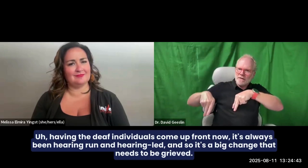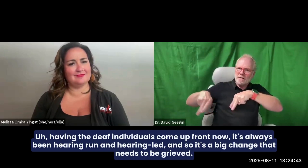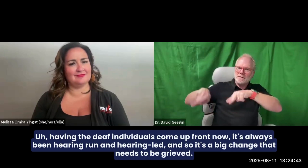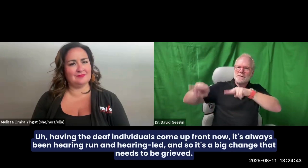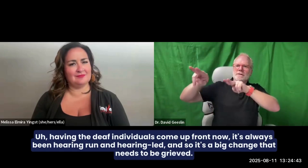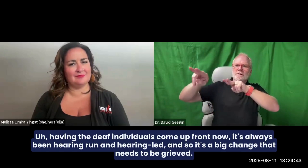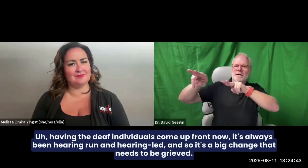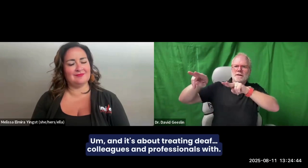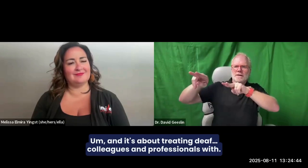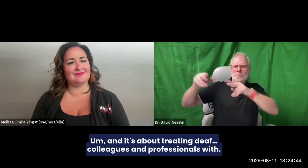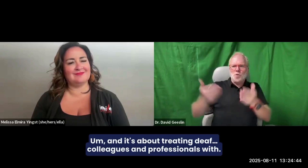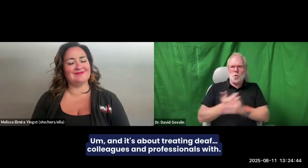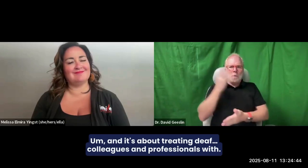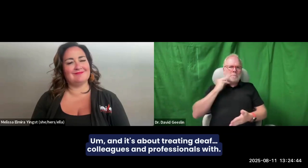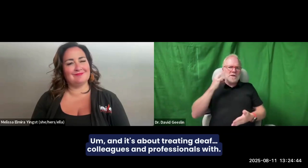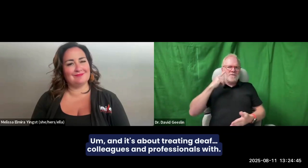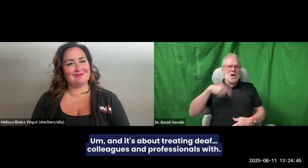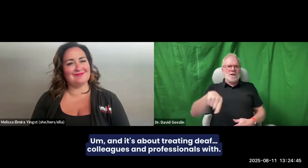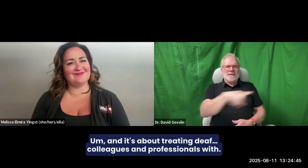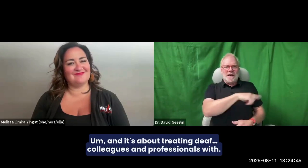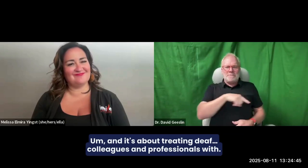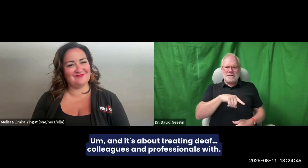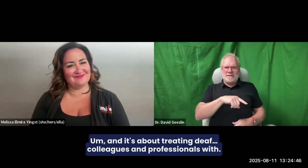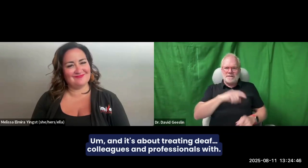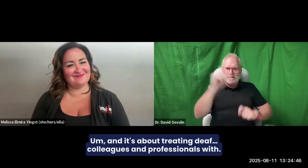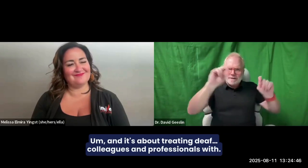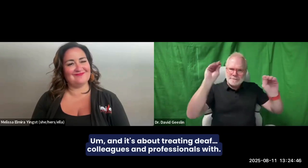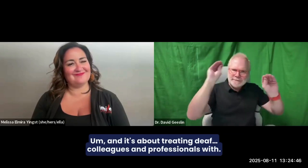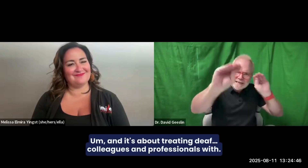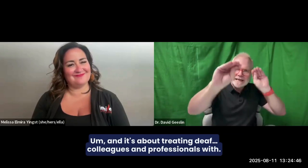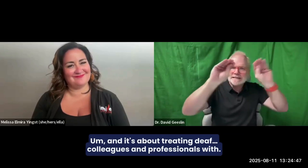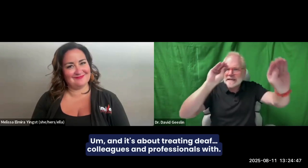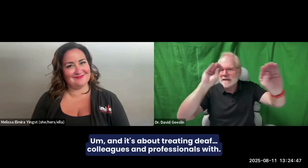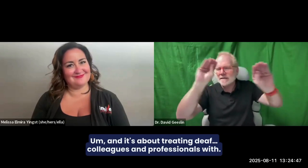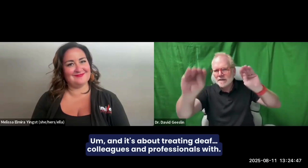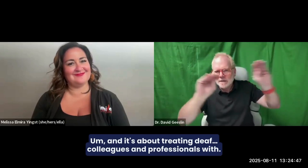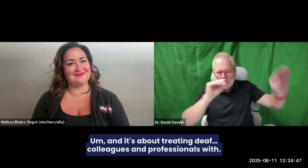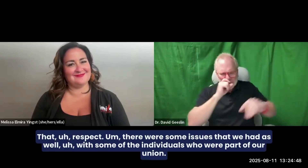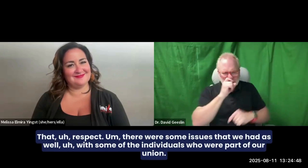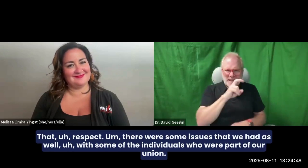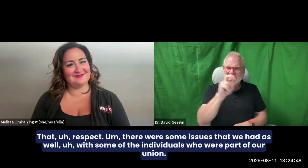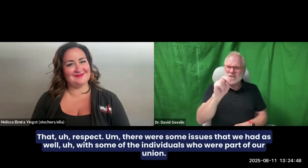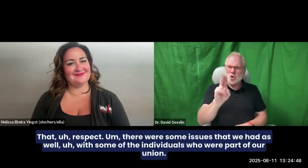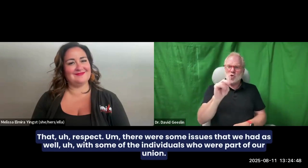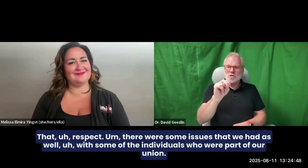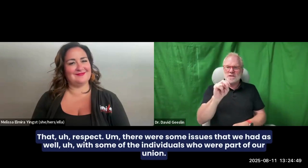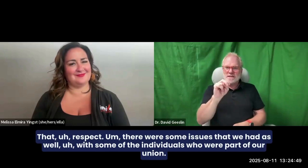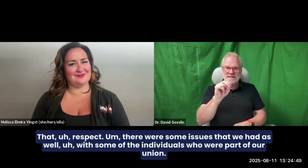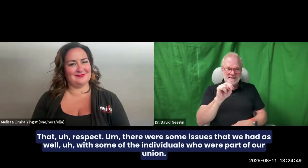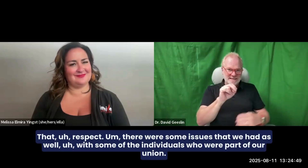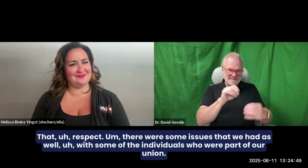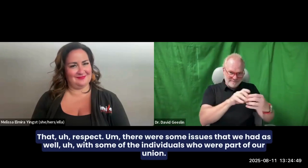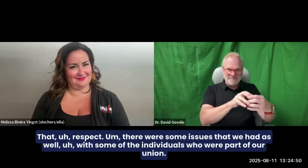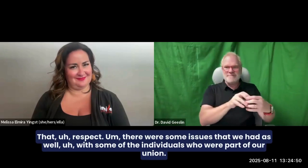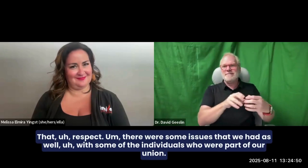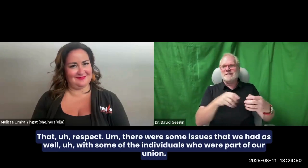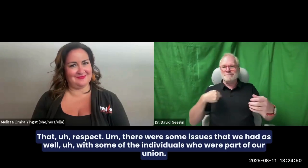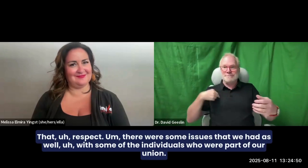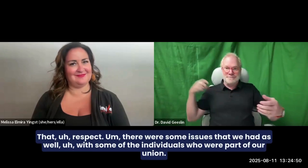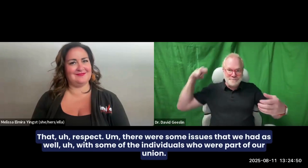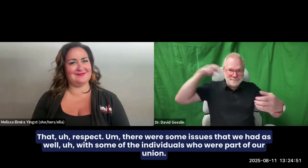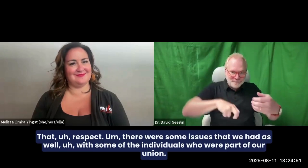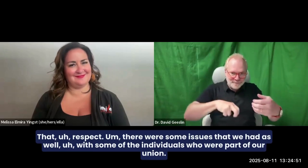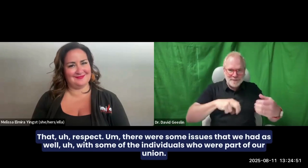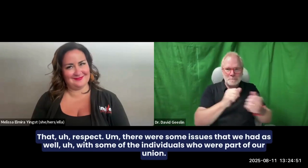to be grieved. And it's about treating deaf colleagues and professionals with that respect.